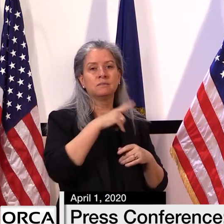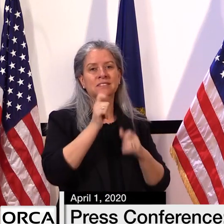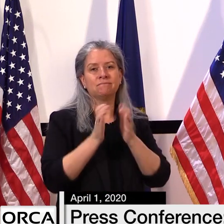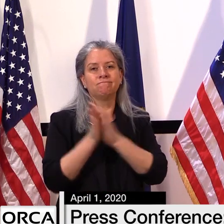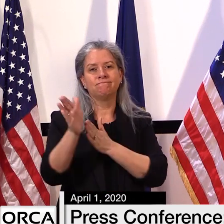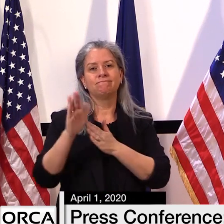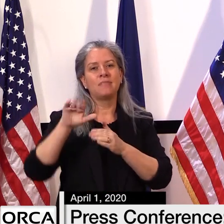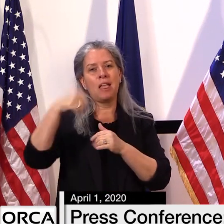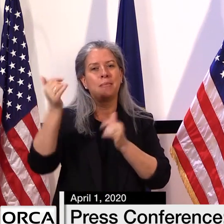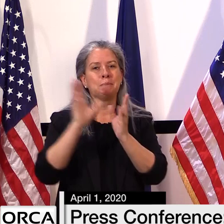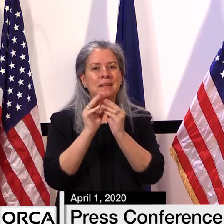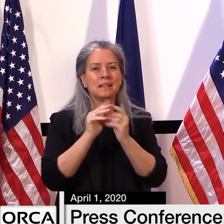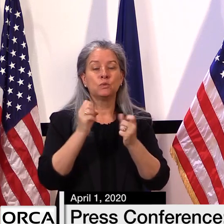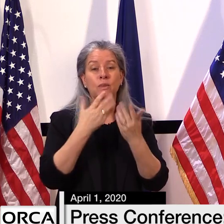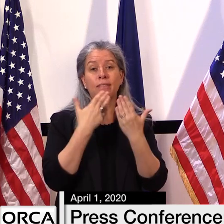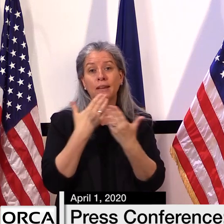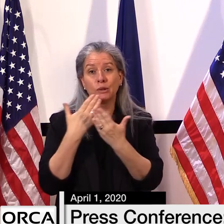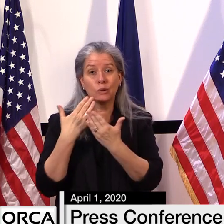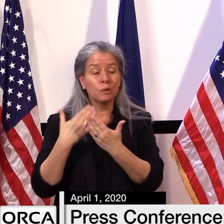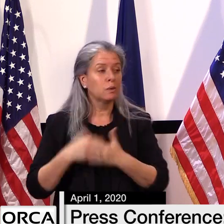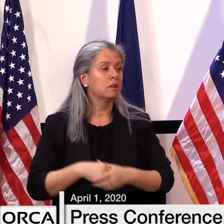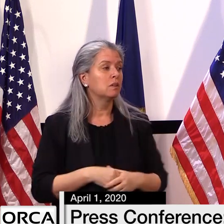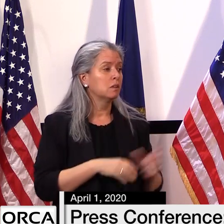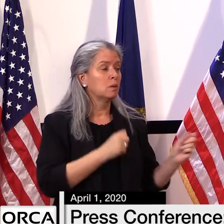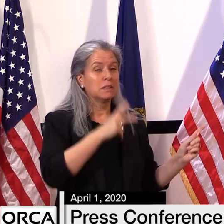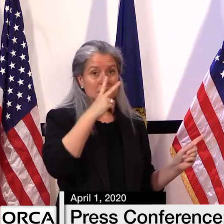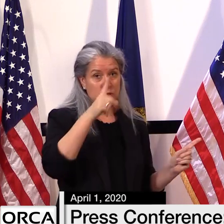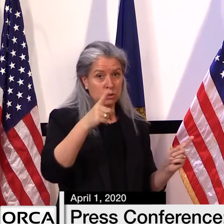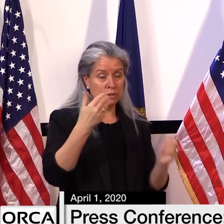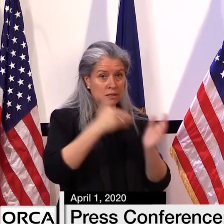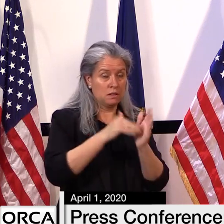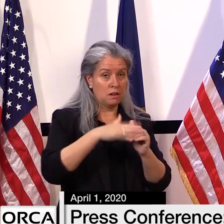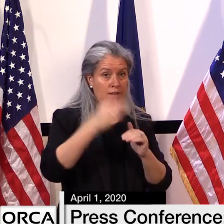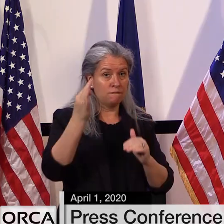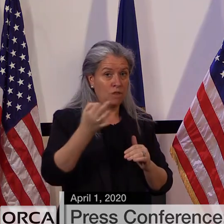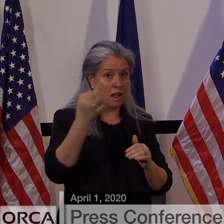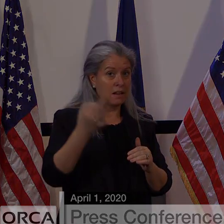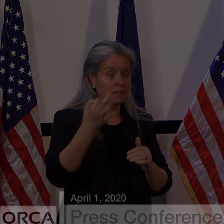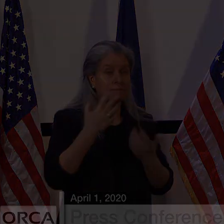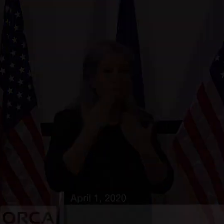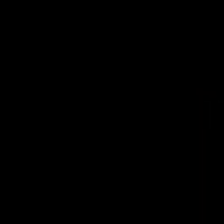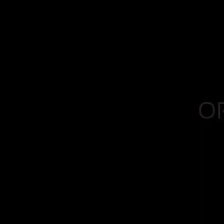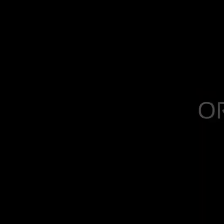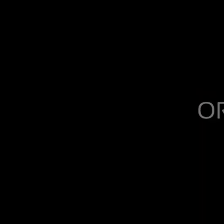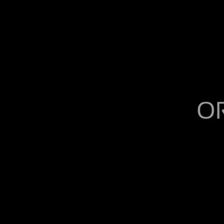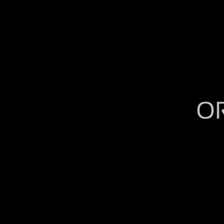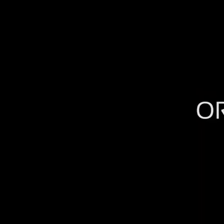to their next meetings now. So thanks, everybody. And we'll see you on Friday. Thank you. Thank you.